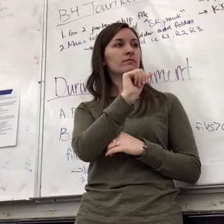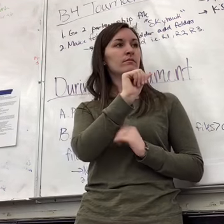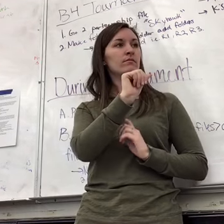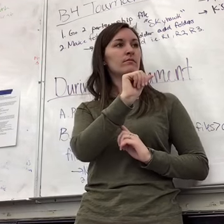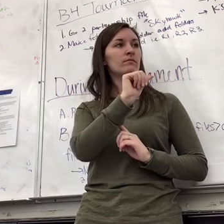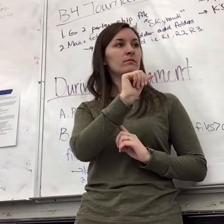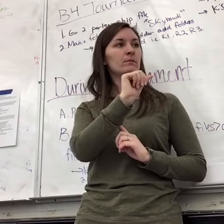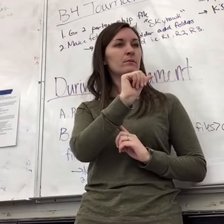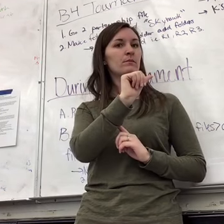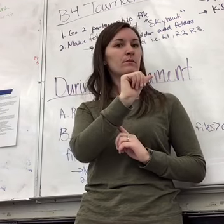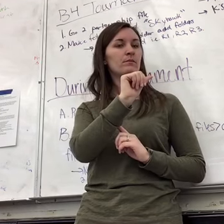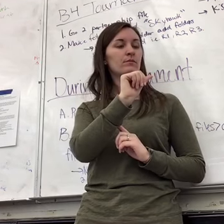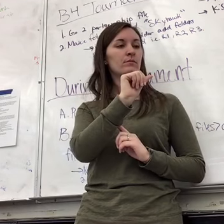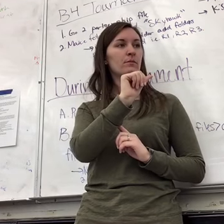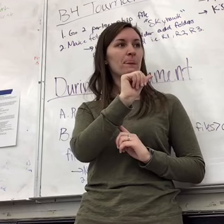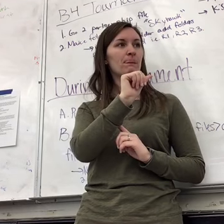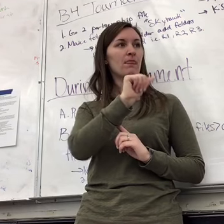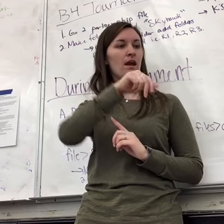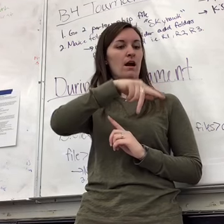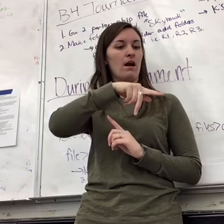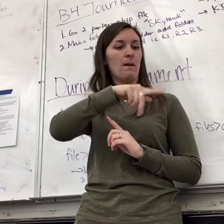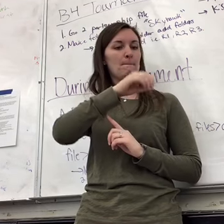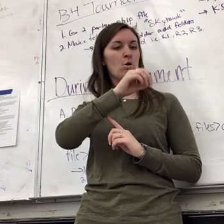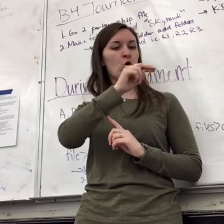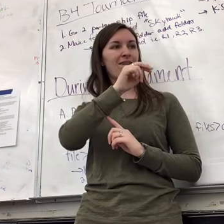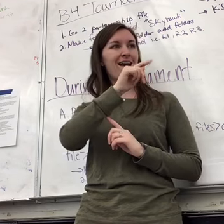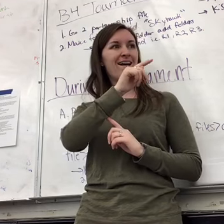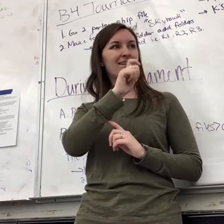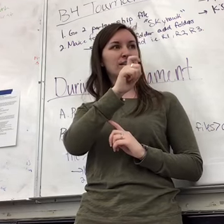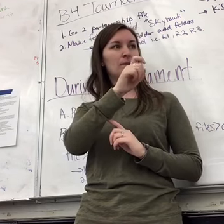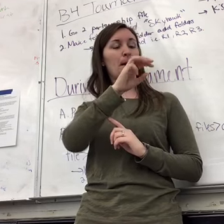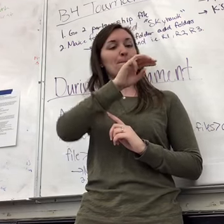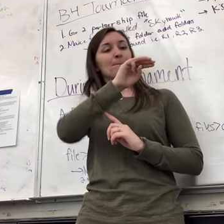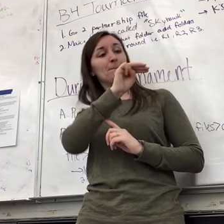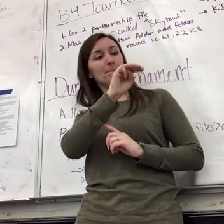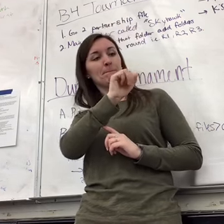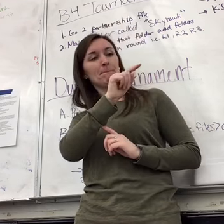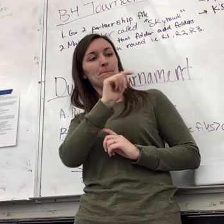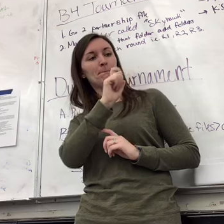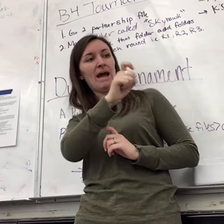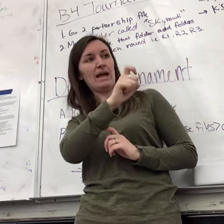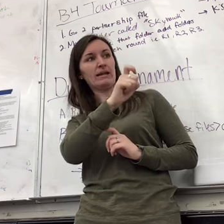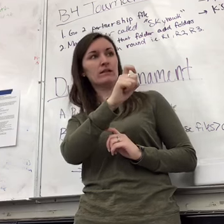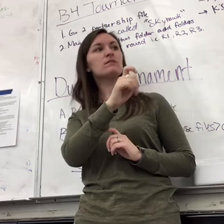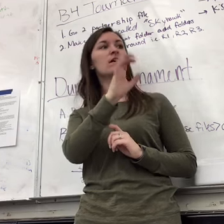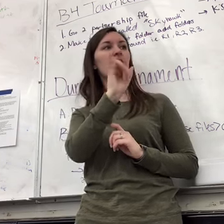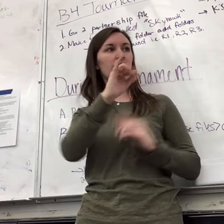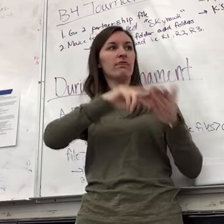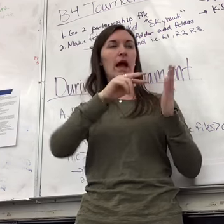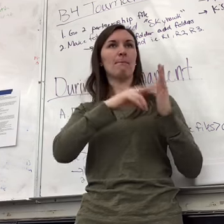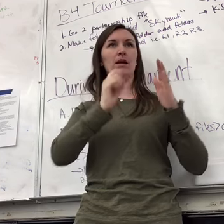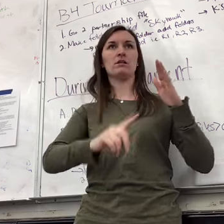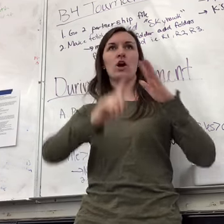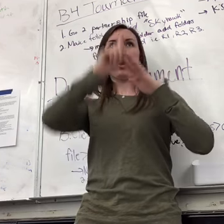it would have the treaty, and then it says Treaty at Appomattox, and you'd say, oh, that's the end of the war. That's kind of like an idea in your head